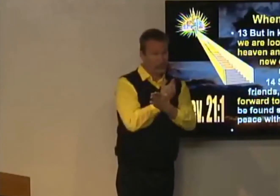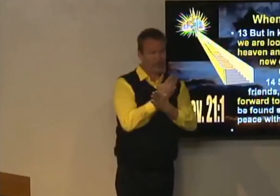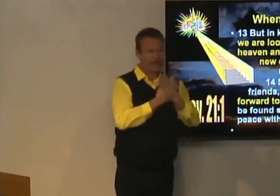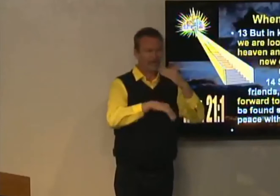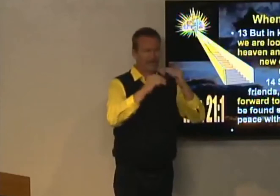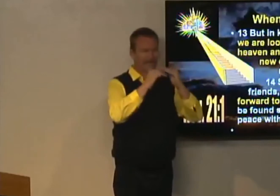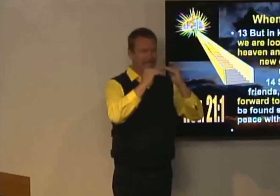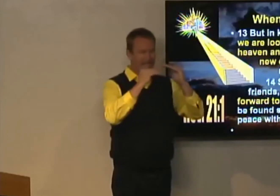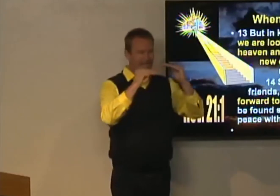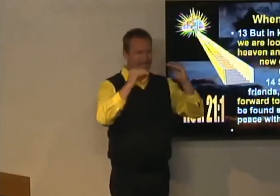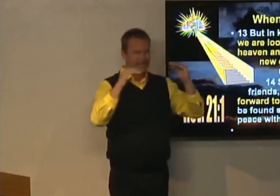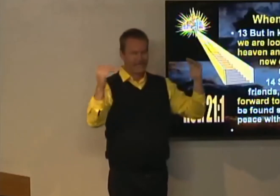to